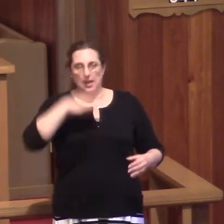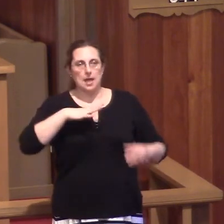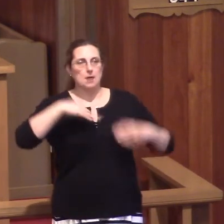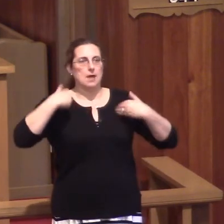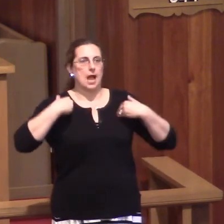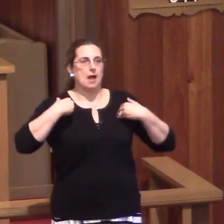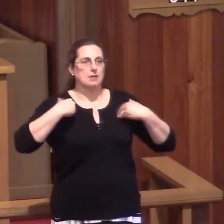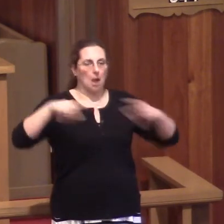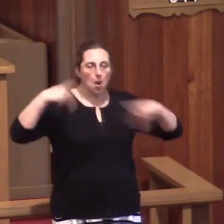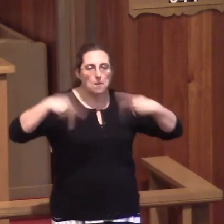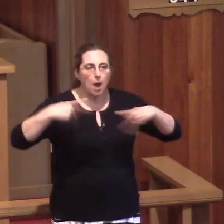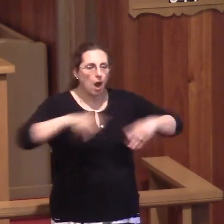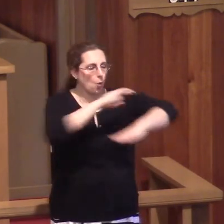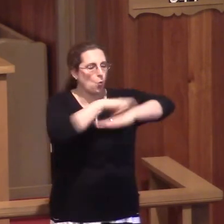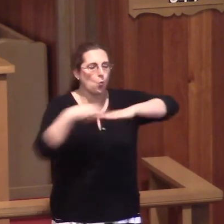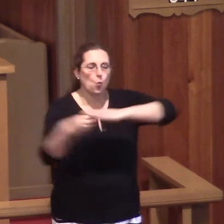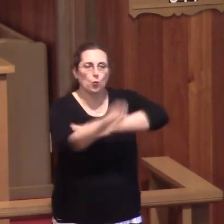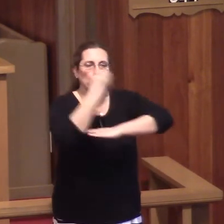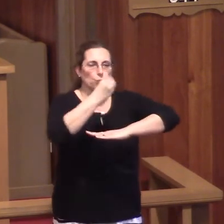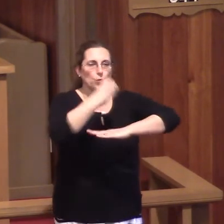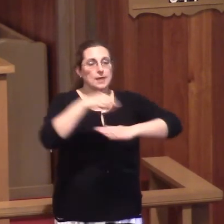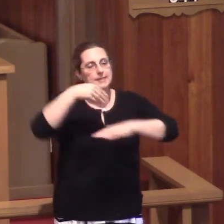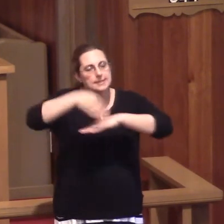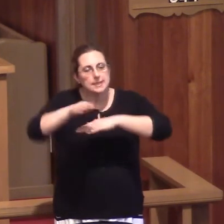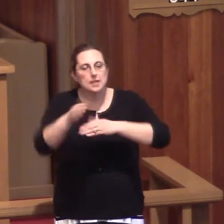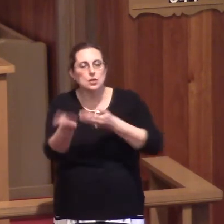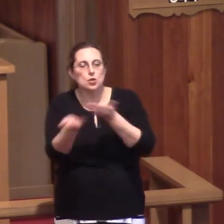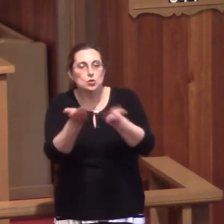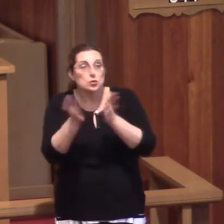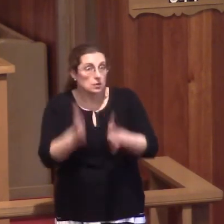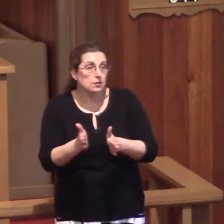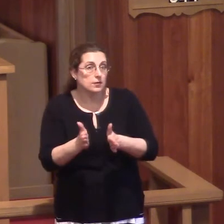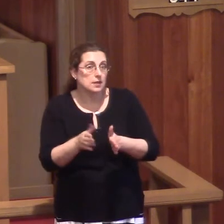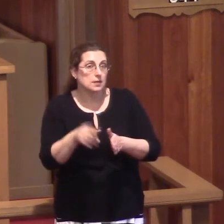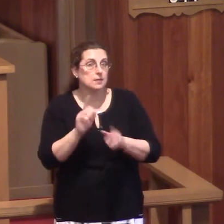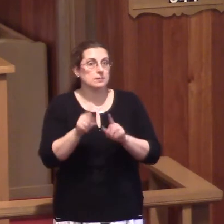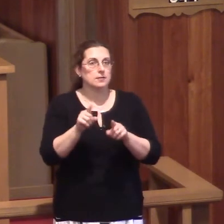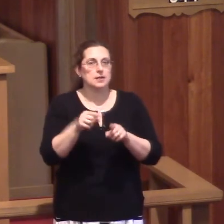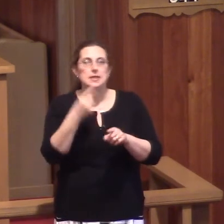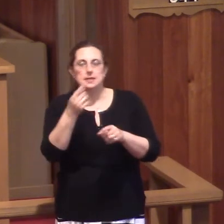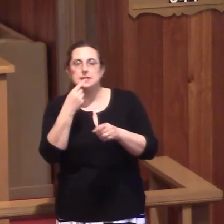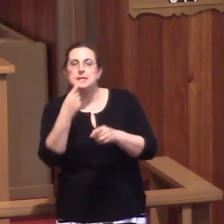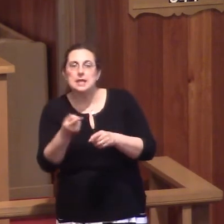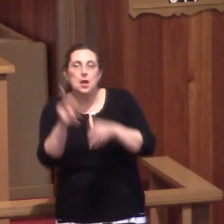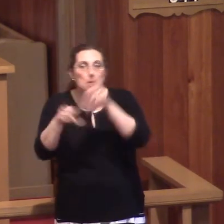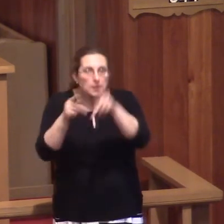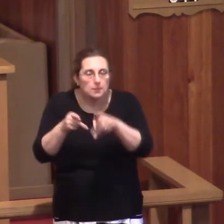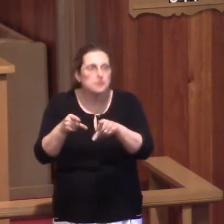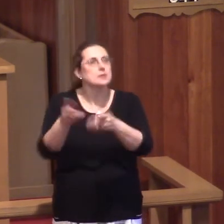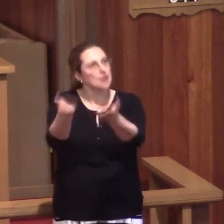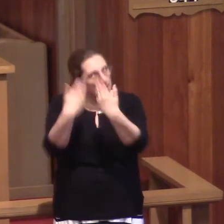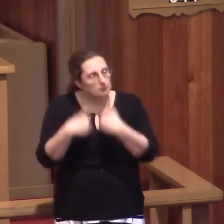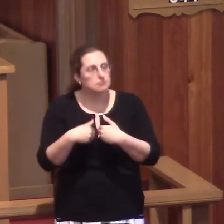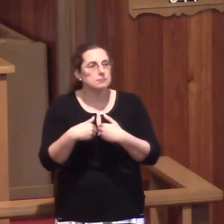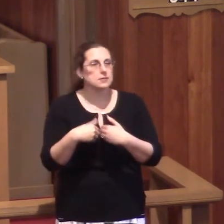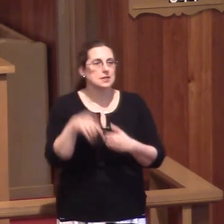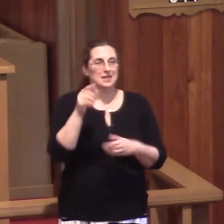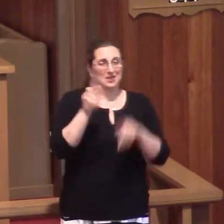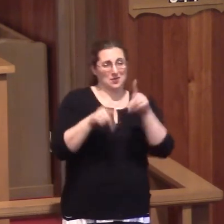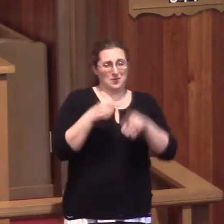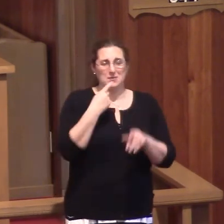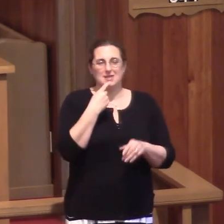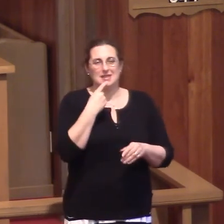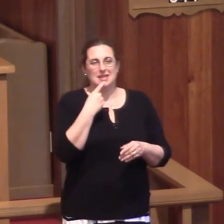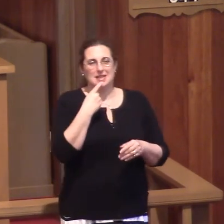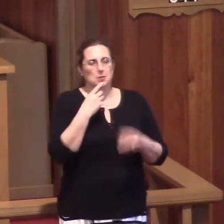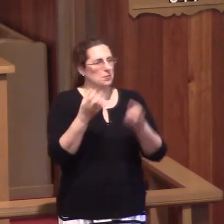sent out his servant To confirm the invitations To those who had already been invited in advance. They responded with